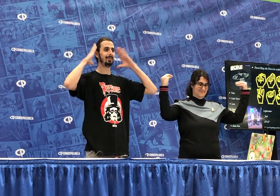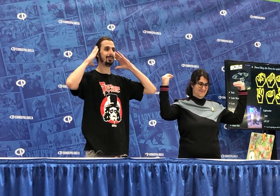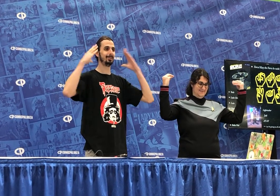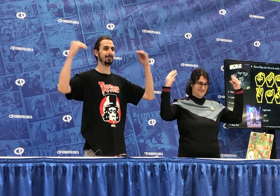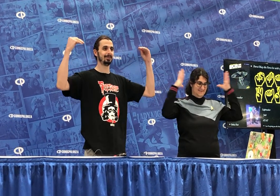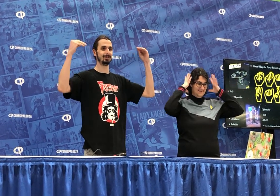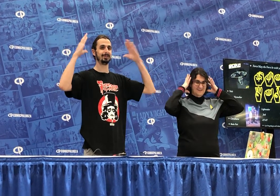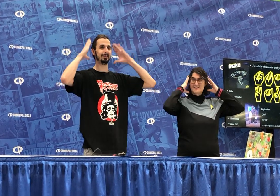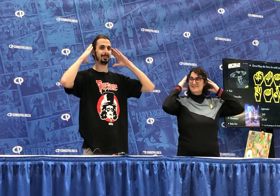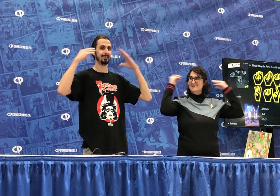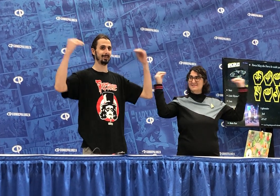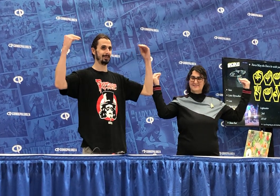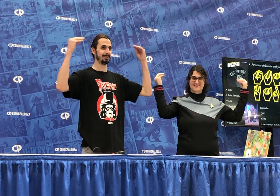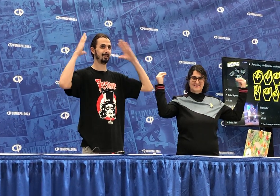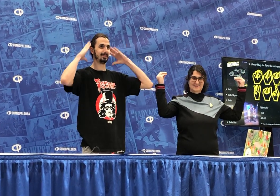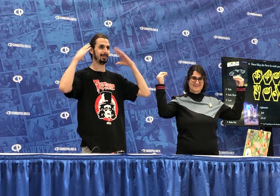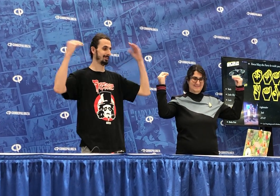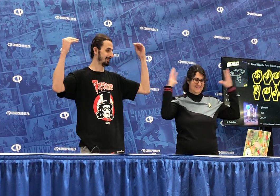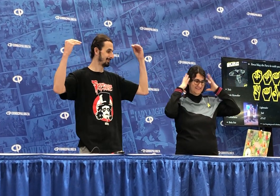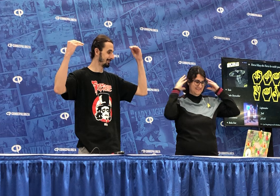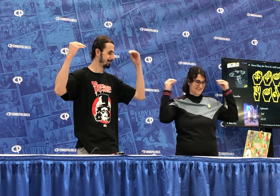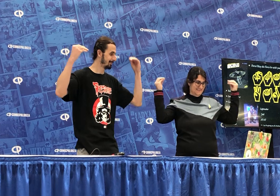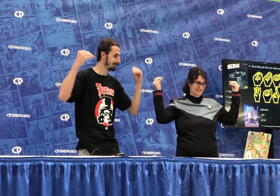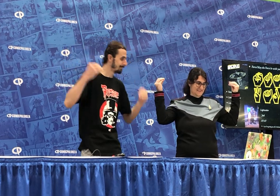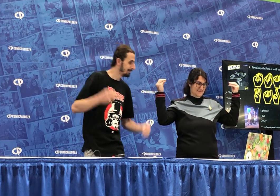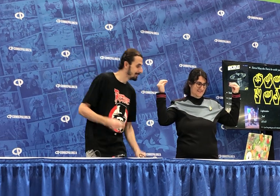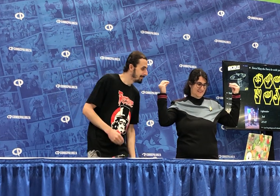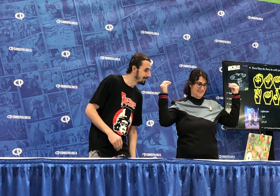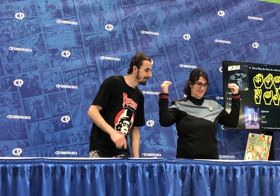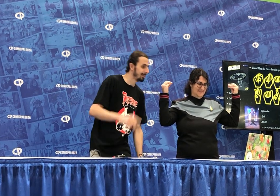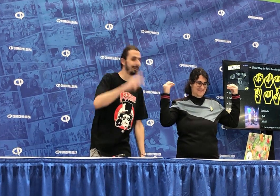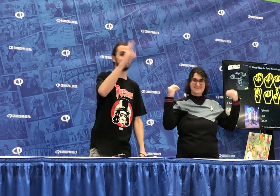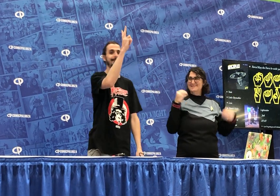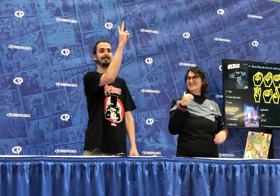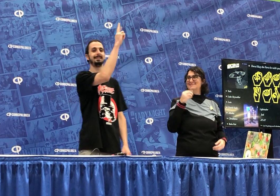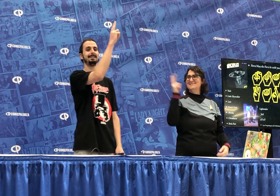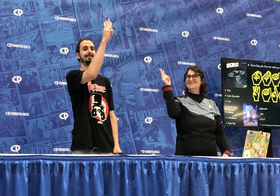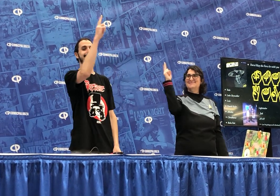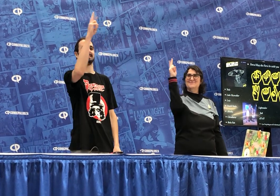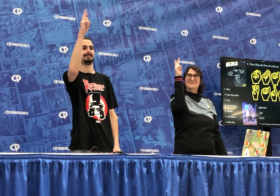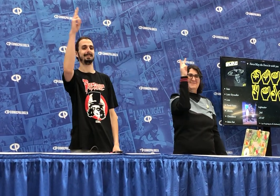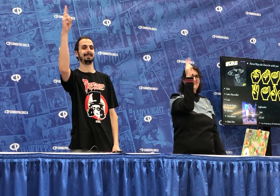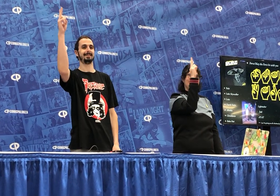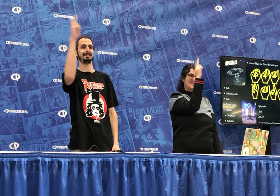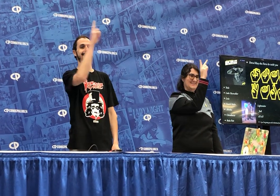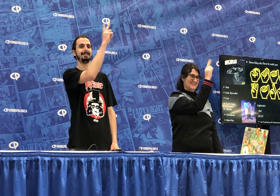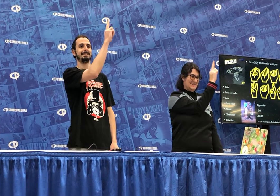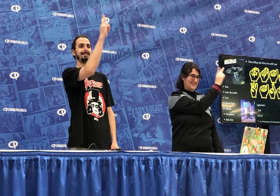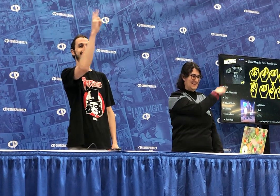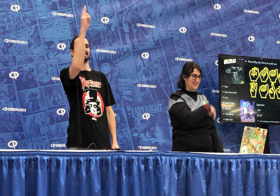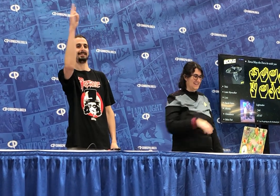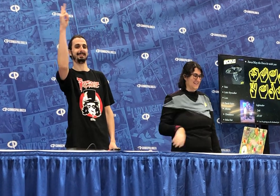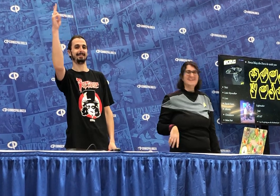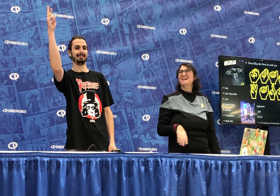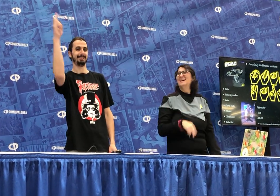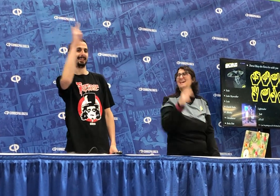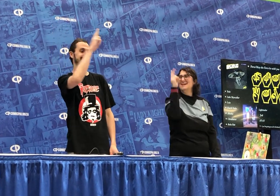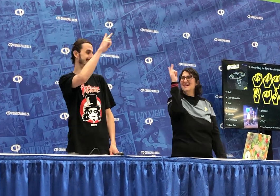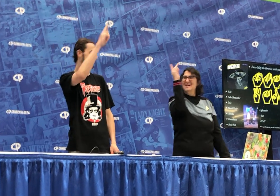Yoda. Yoda, because of his big ears. Next we have Luke Skywalker, because he's